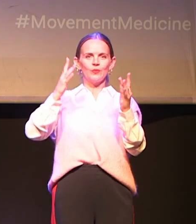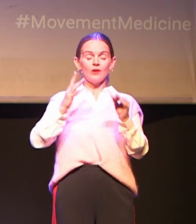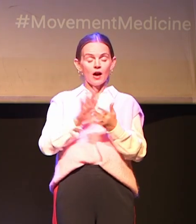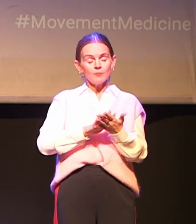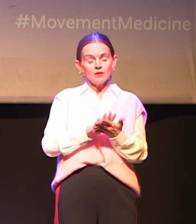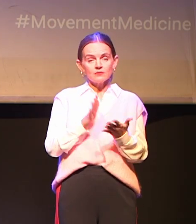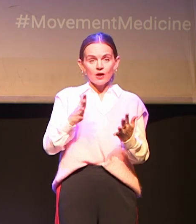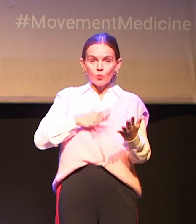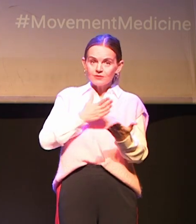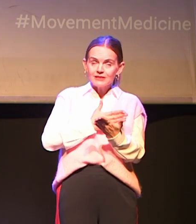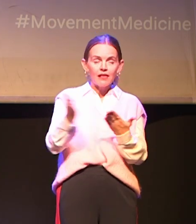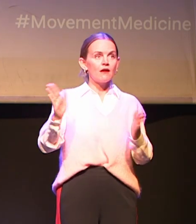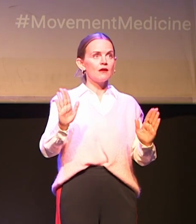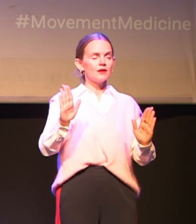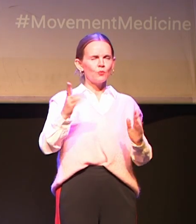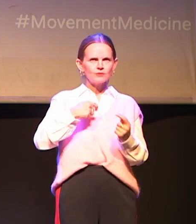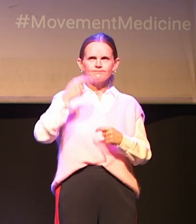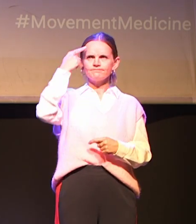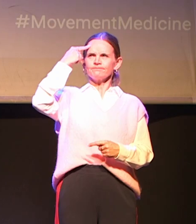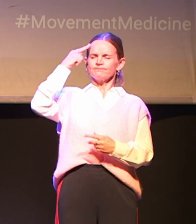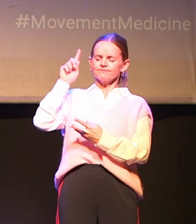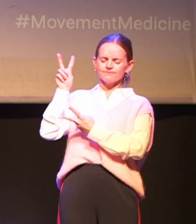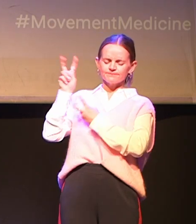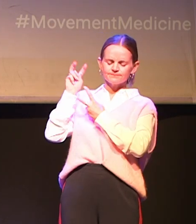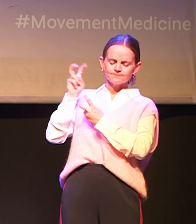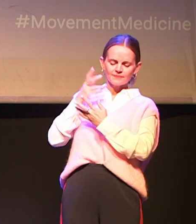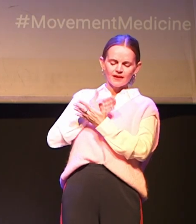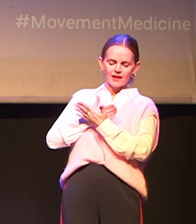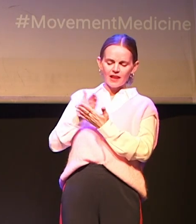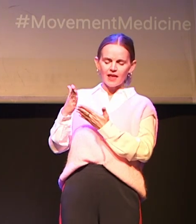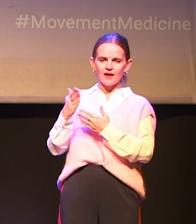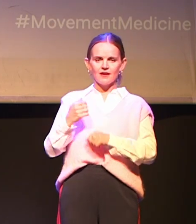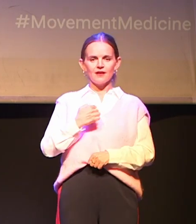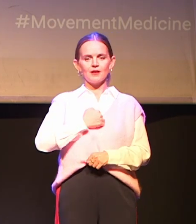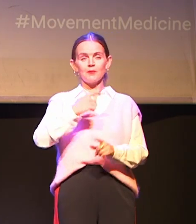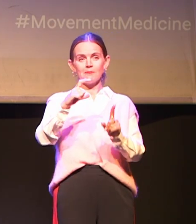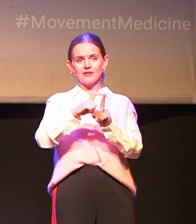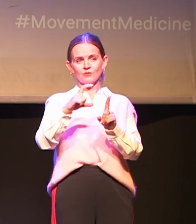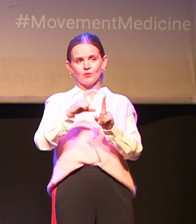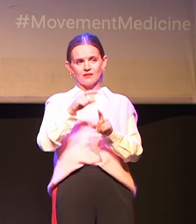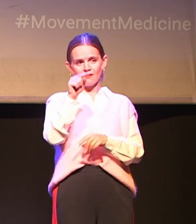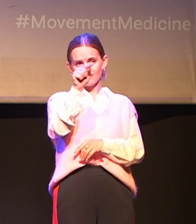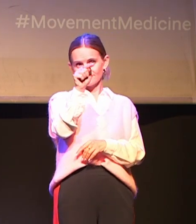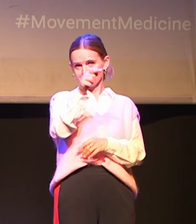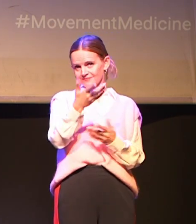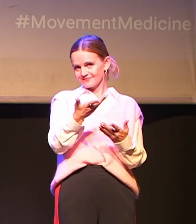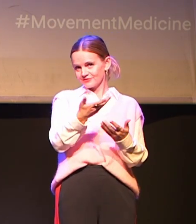getting clear. Um, Ancestor Octavia Butler, my daughter over there, shared with us